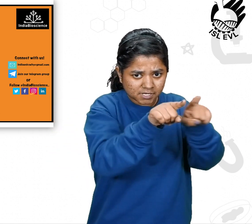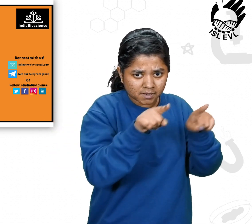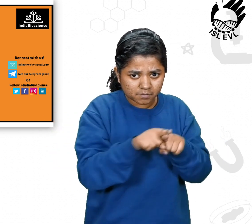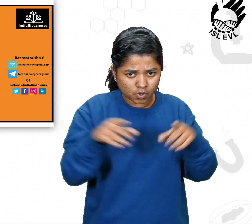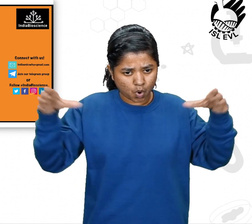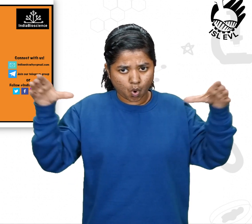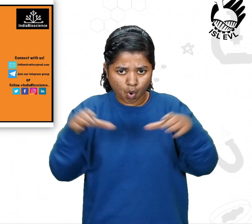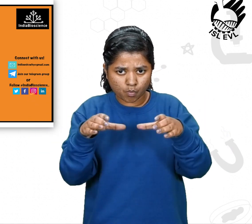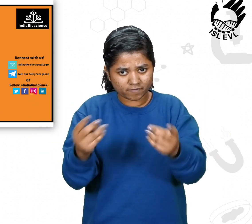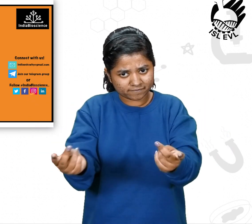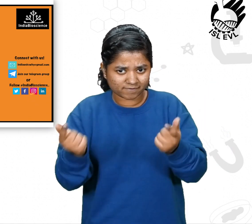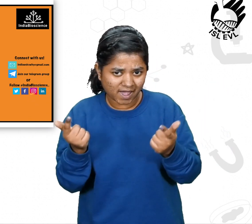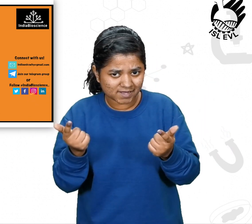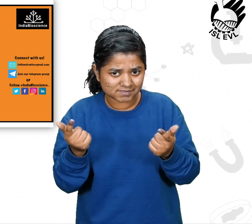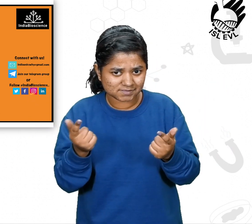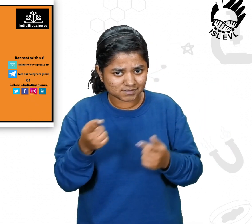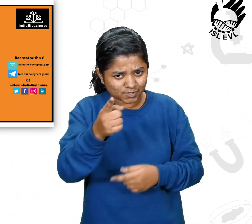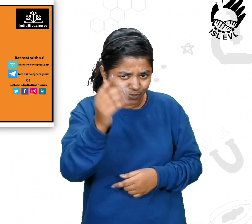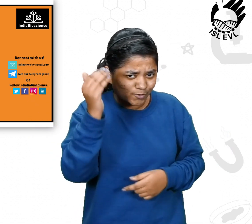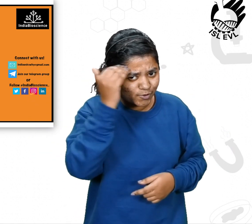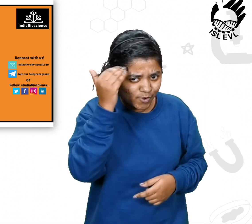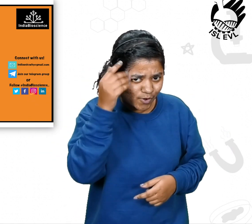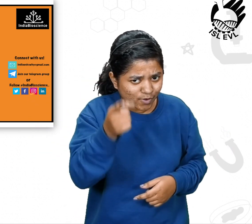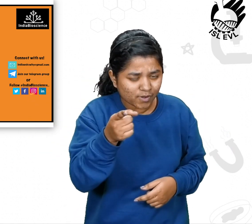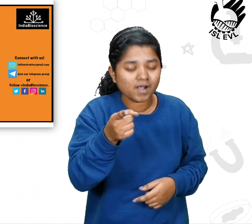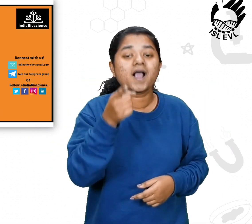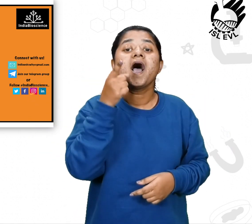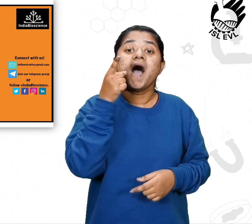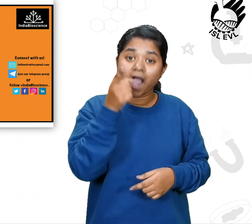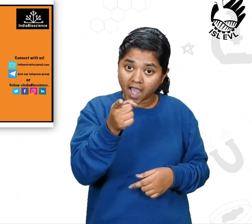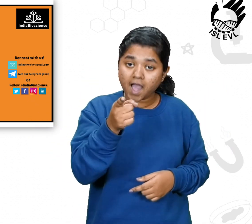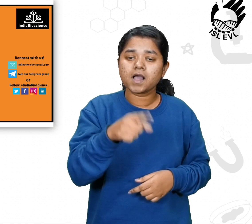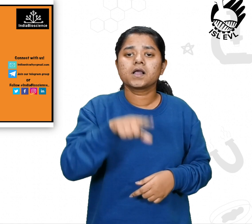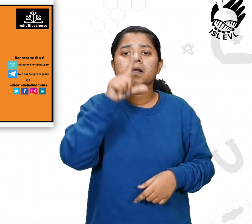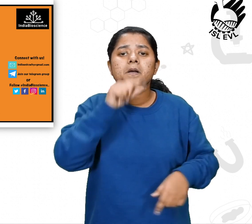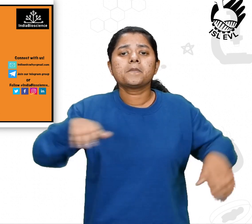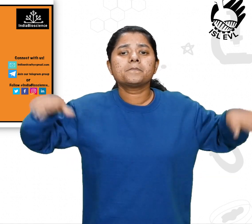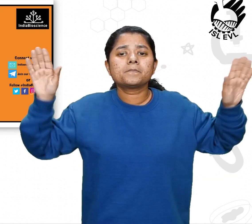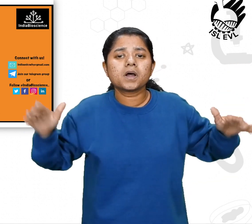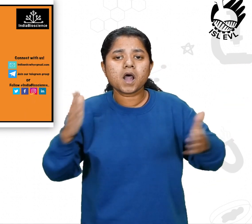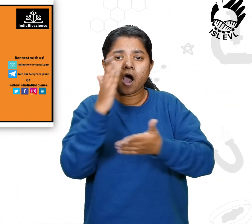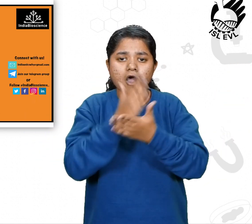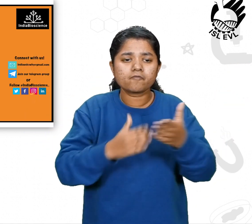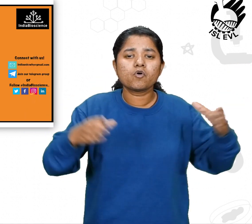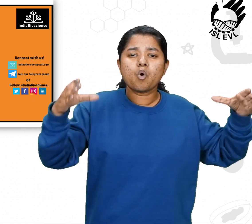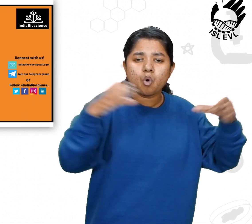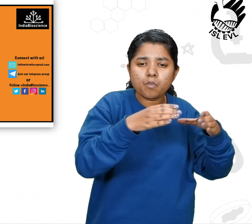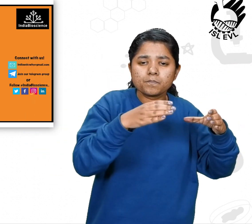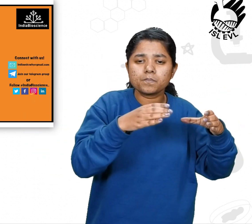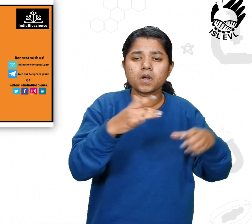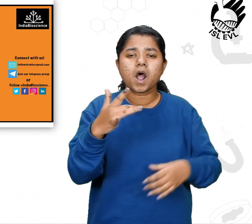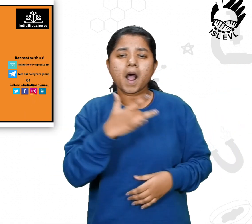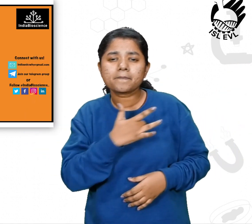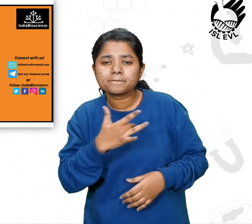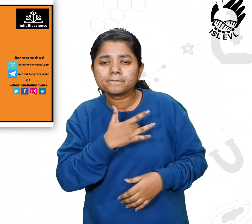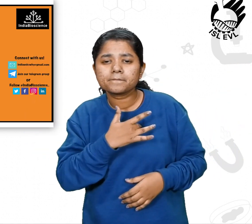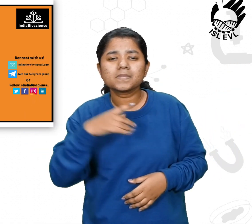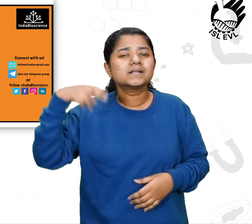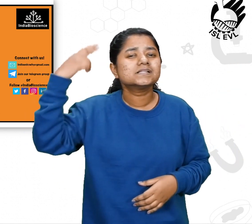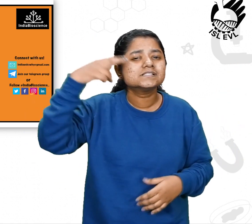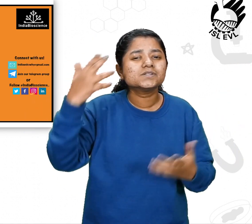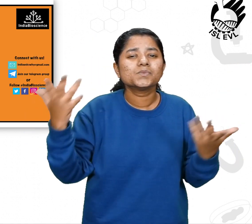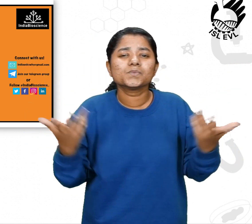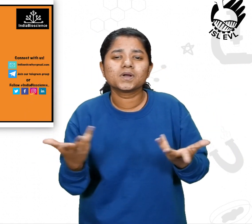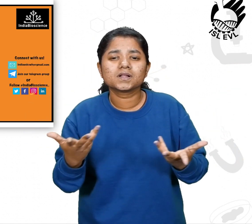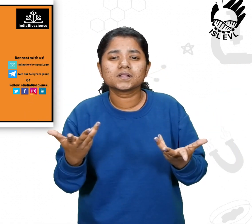so? Like, why do some birds fly in groups? Flying together is such a complex task and